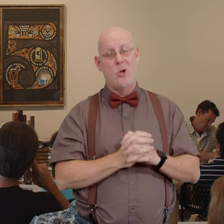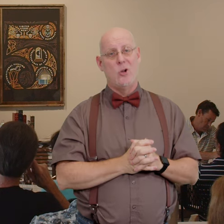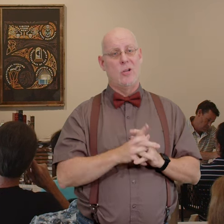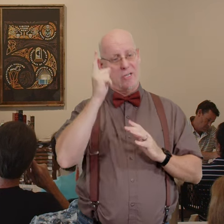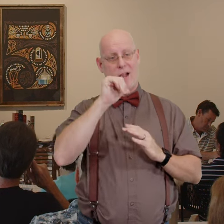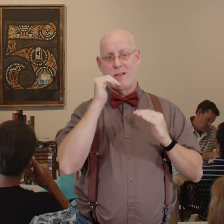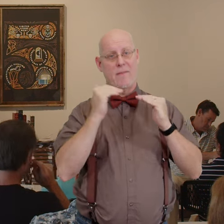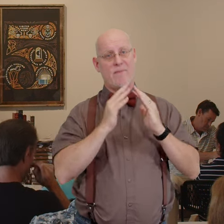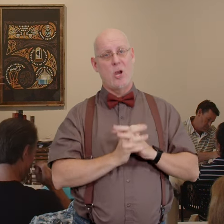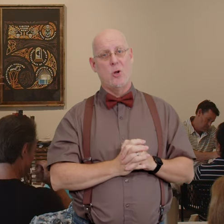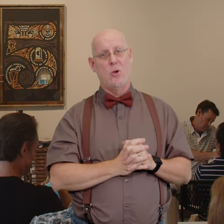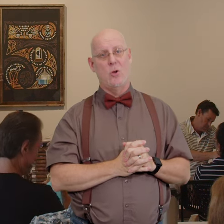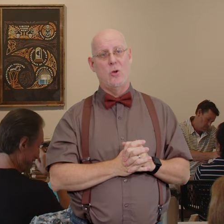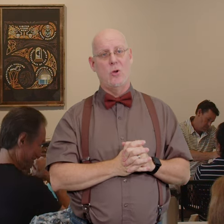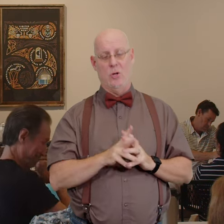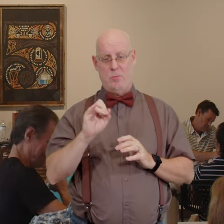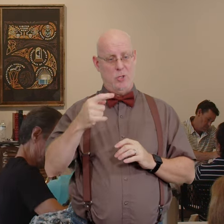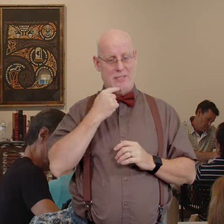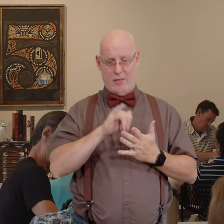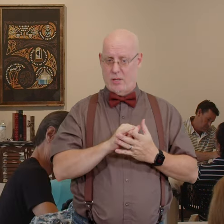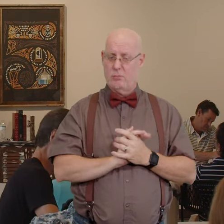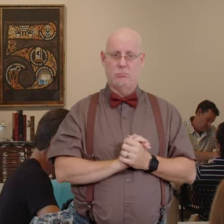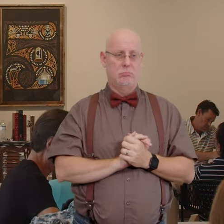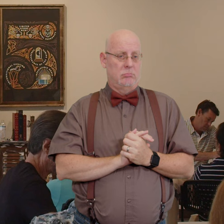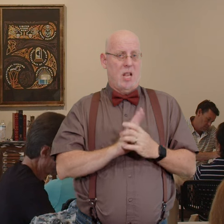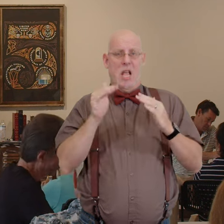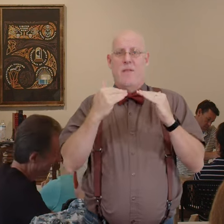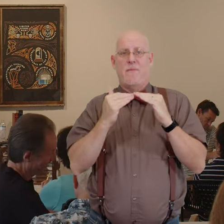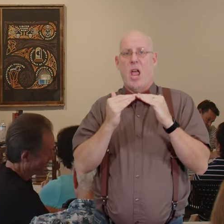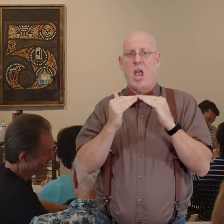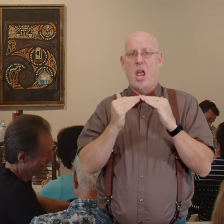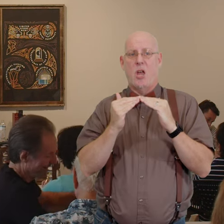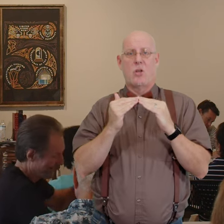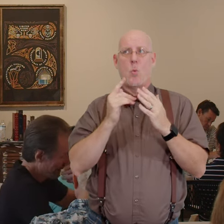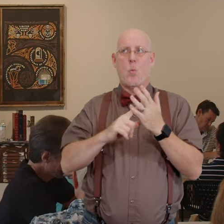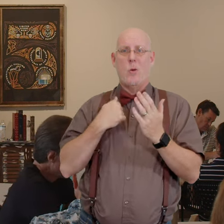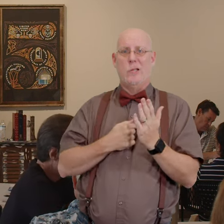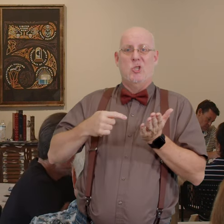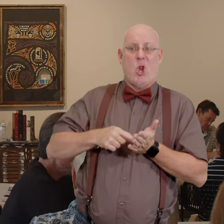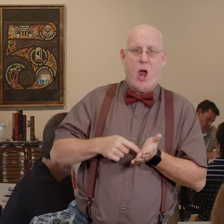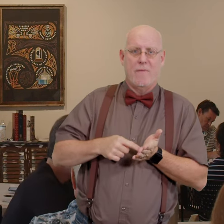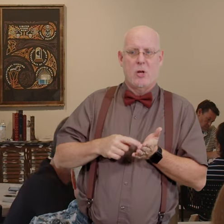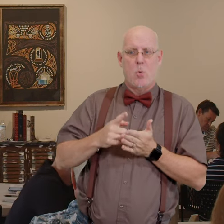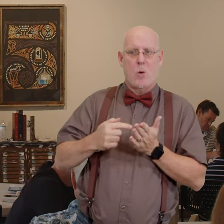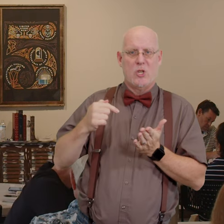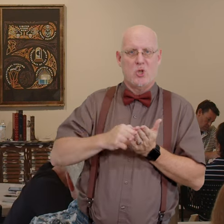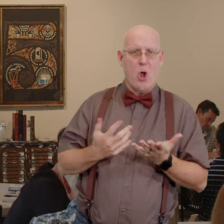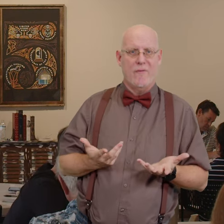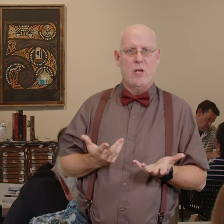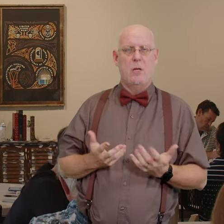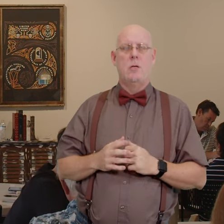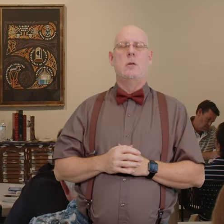fair. God is not fair. Spurgeon has made that argument. Because fair is a matter of desert. It's what we